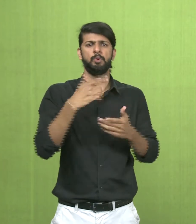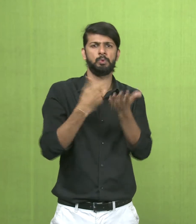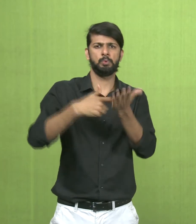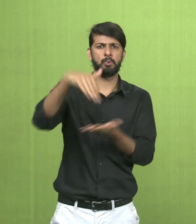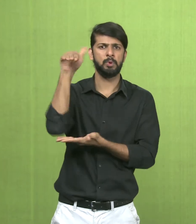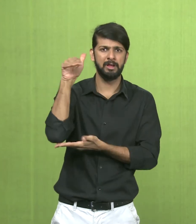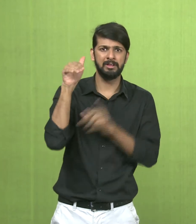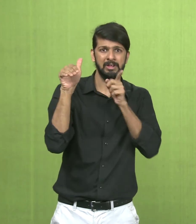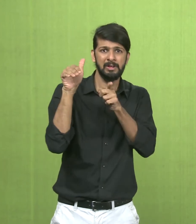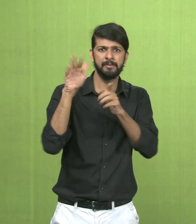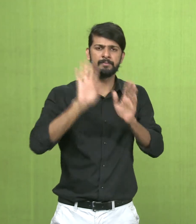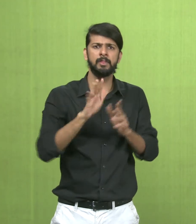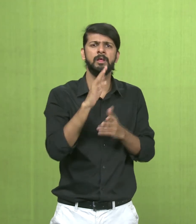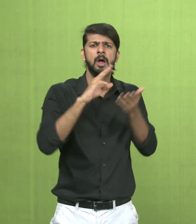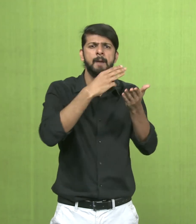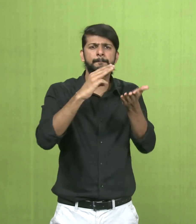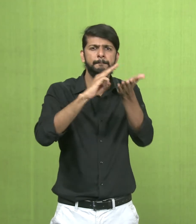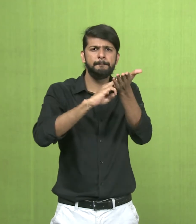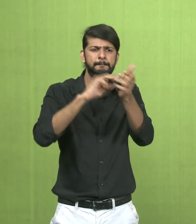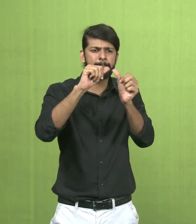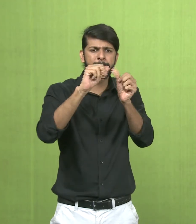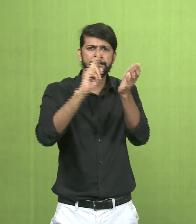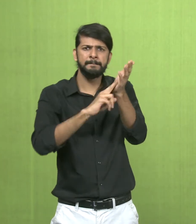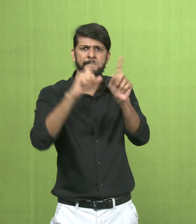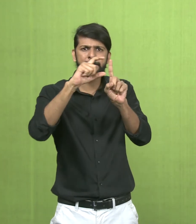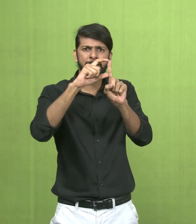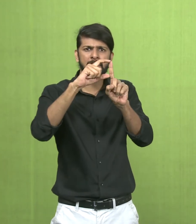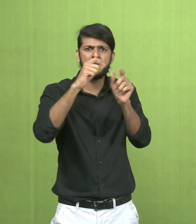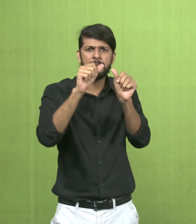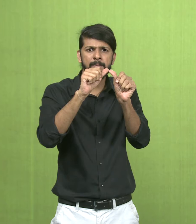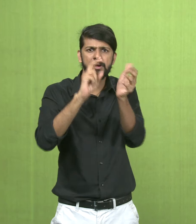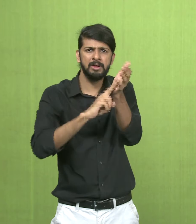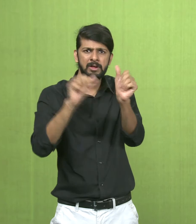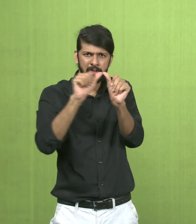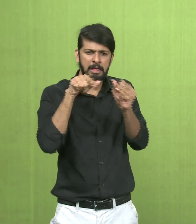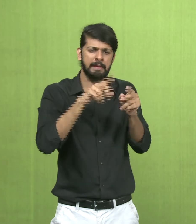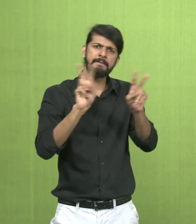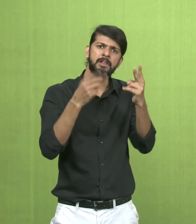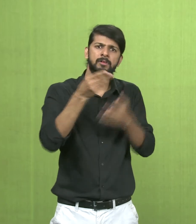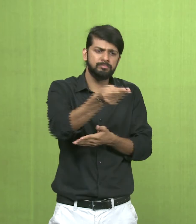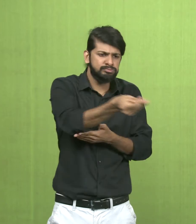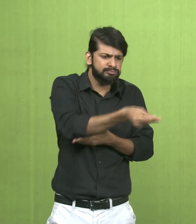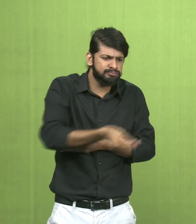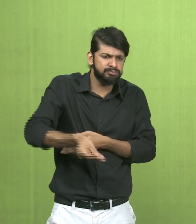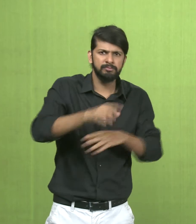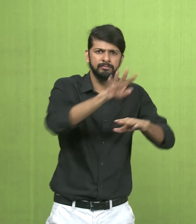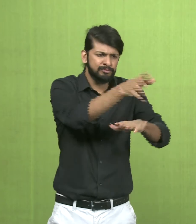have been prevalent in various states. For example, in Rajasthan it is called